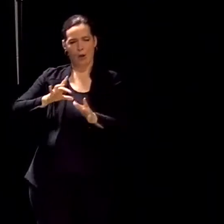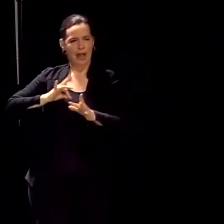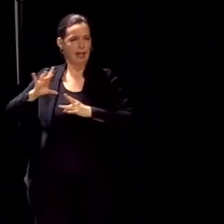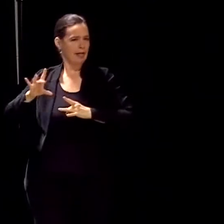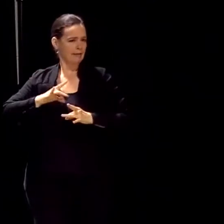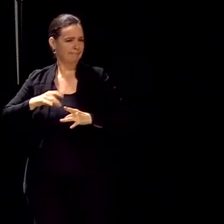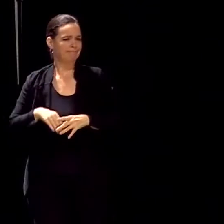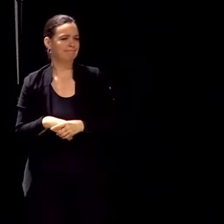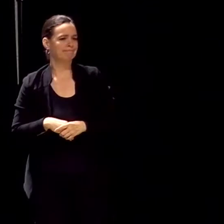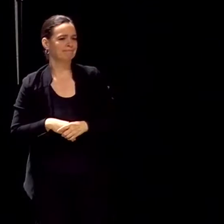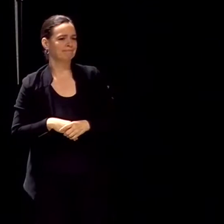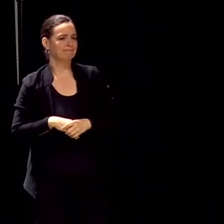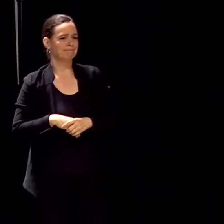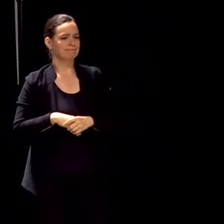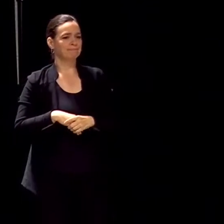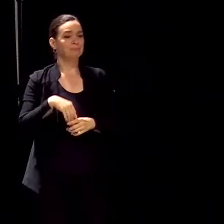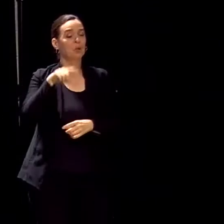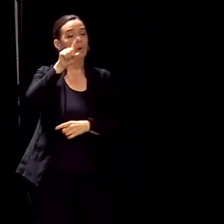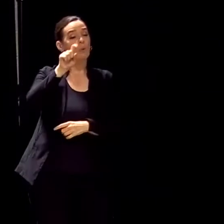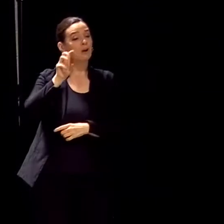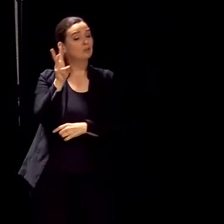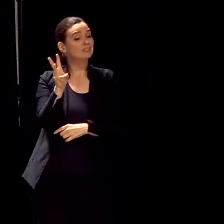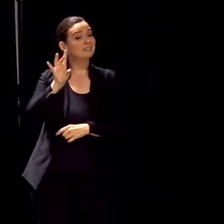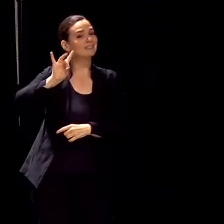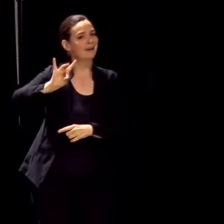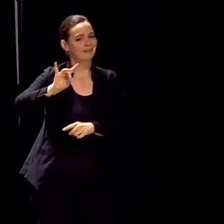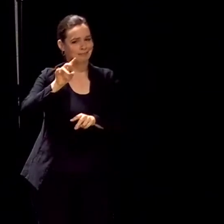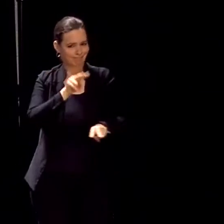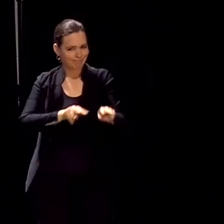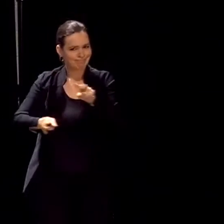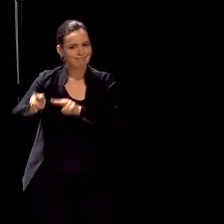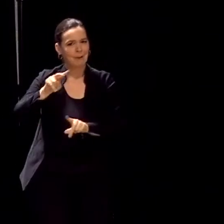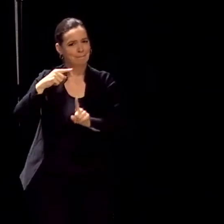868 active cases, and we have had